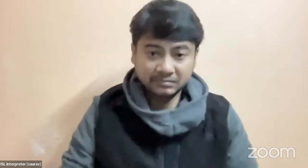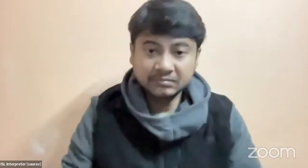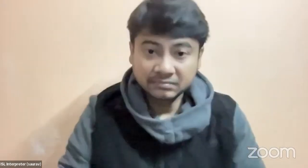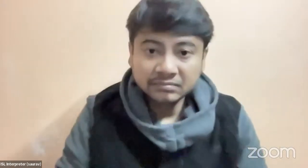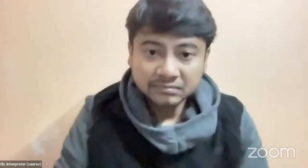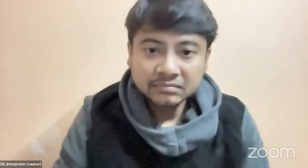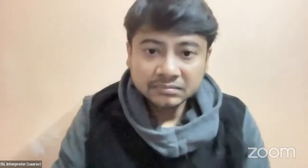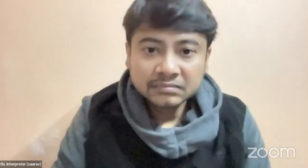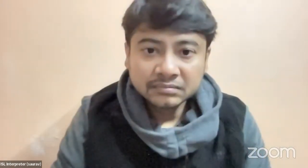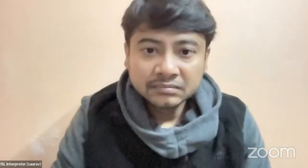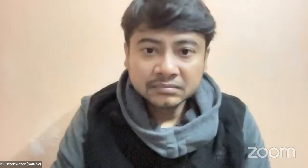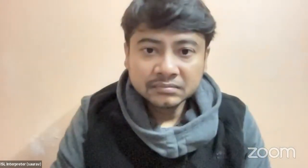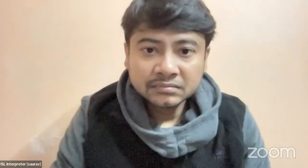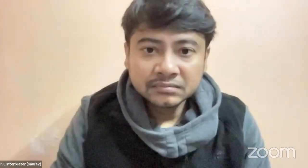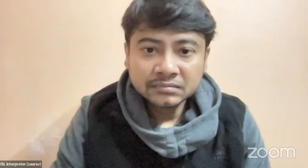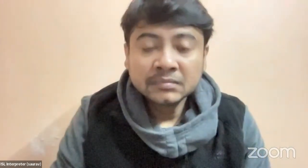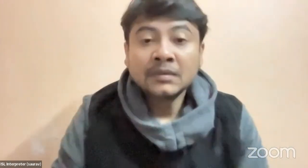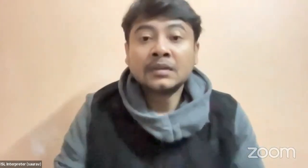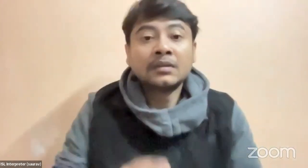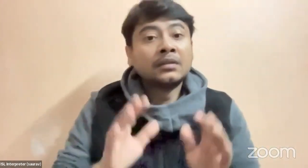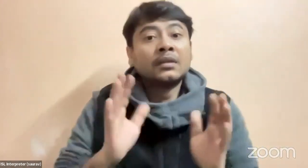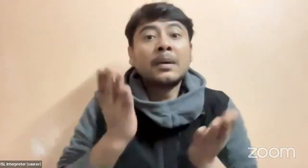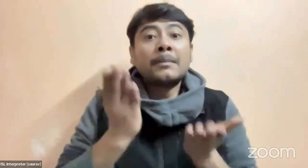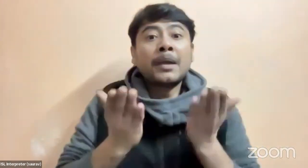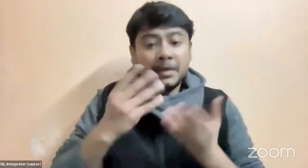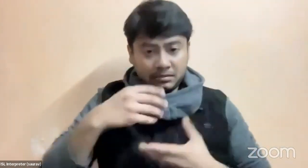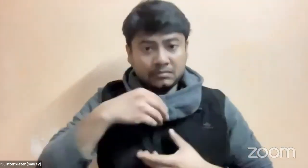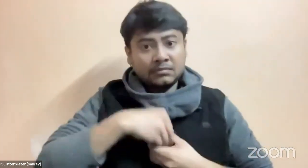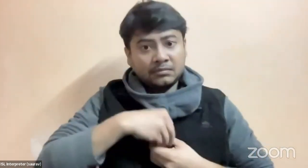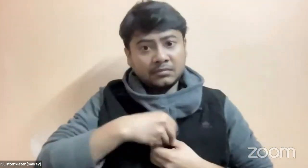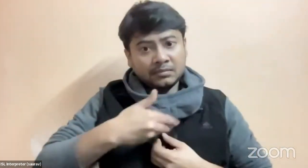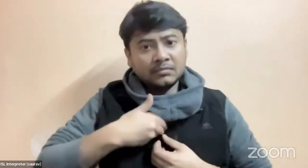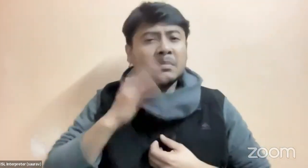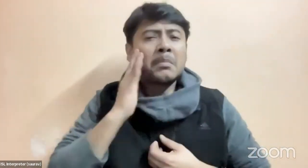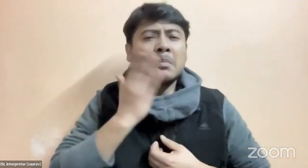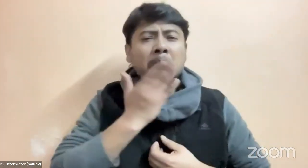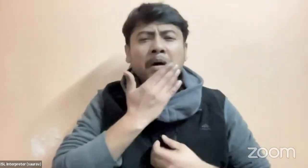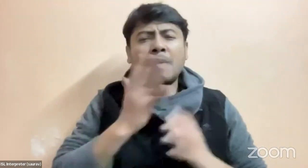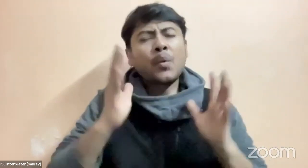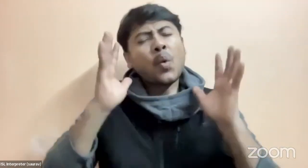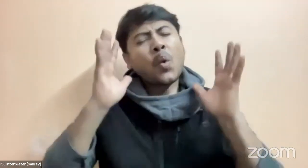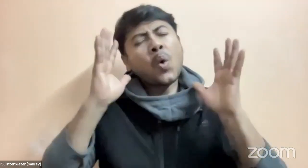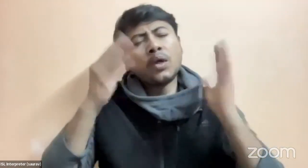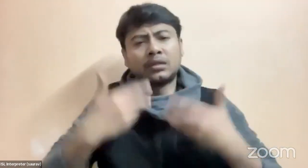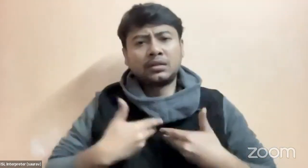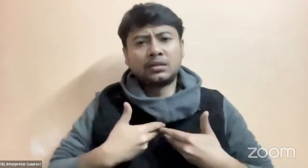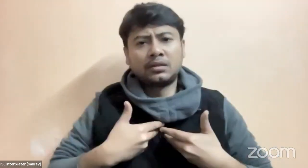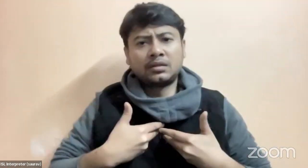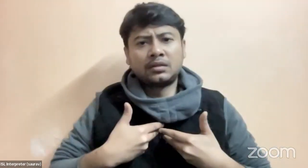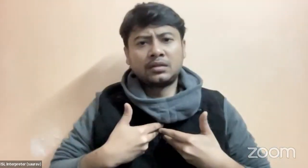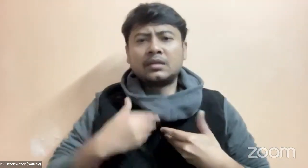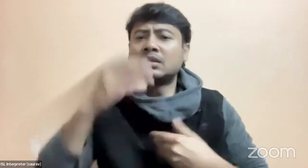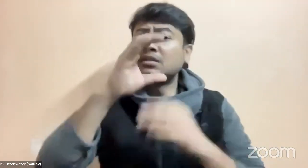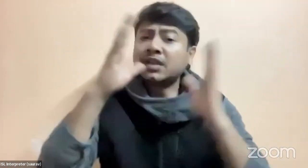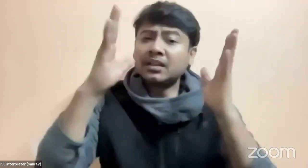Even if you are the biggest sinner, Krishna can forgive you. Lord Gauranga will forgive